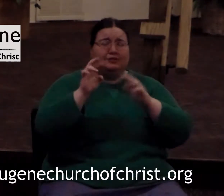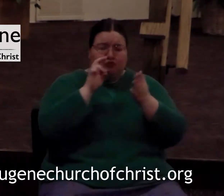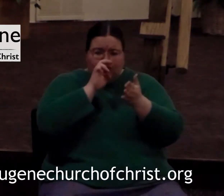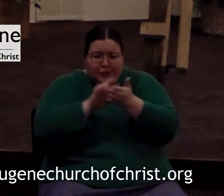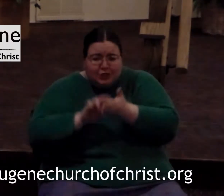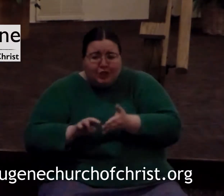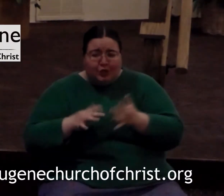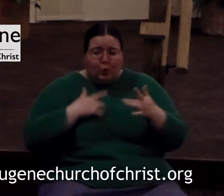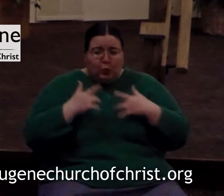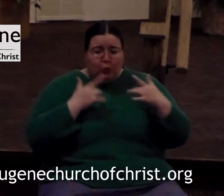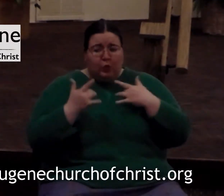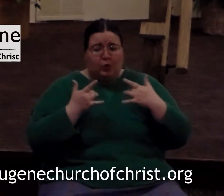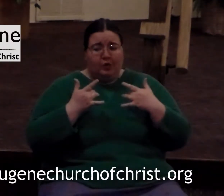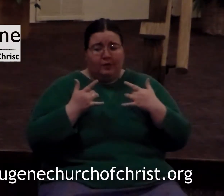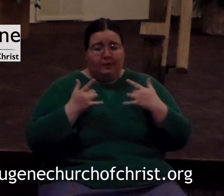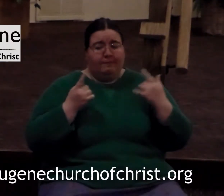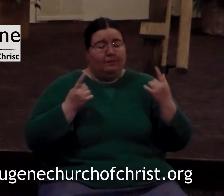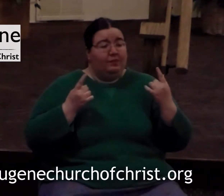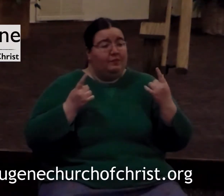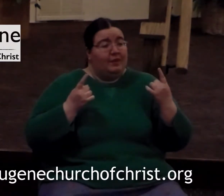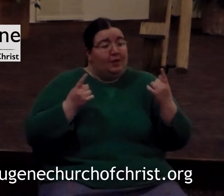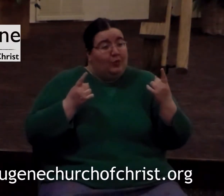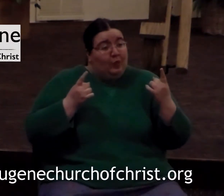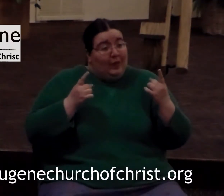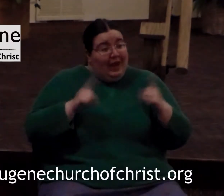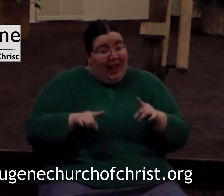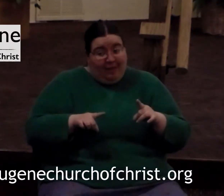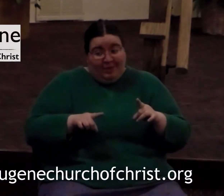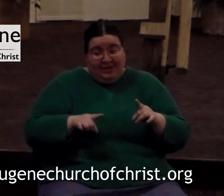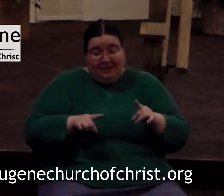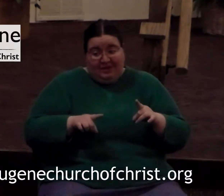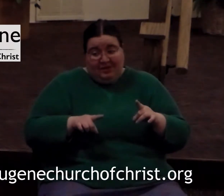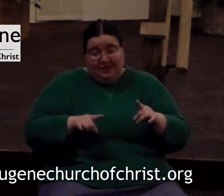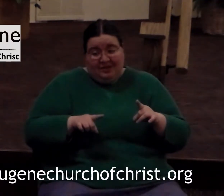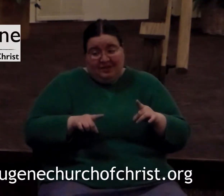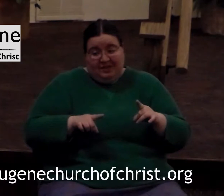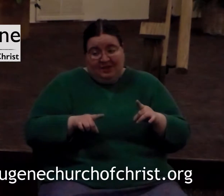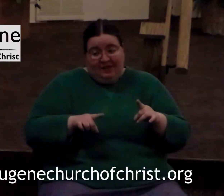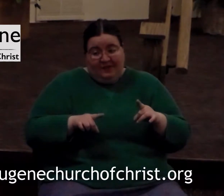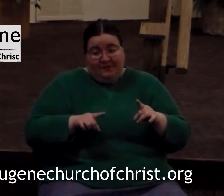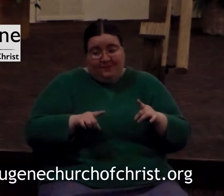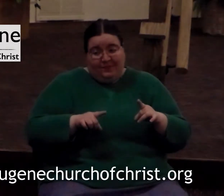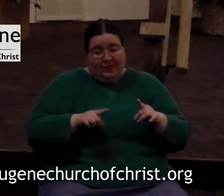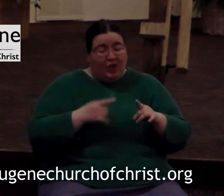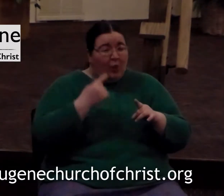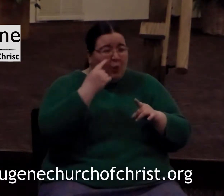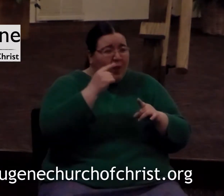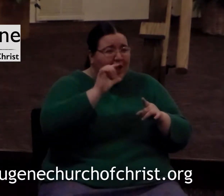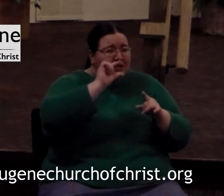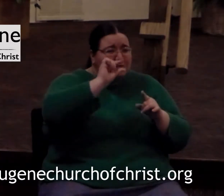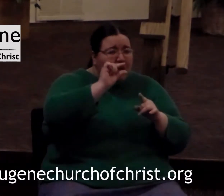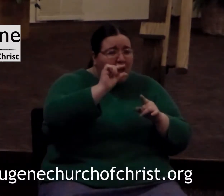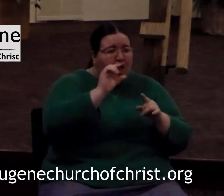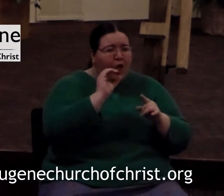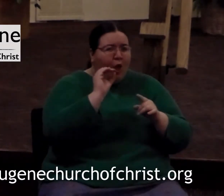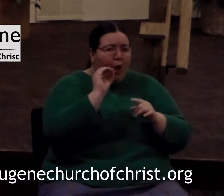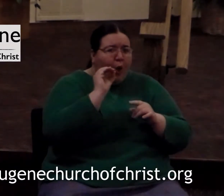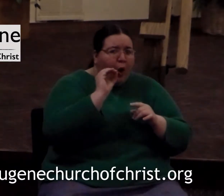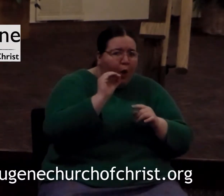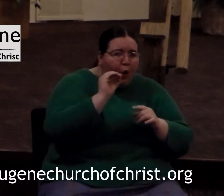what happened instead, and you can see it in this little circle here, was something called the O-ring, that if you were alive during that time, none of us had heard of before that